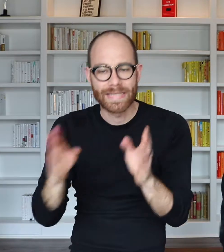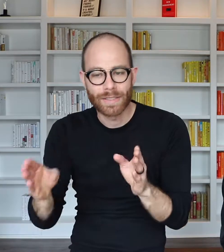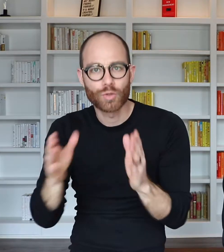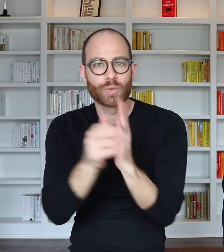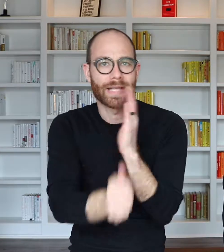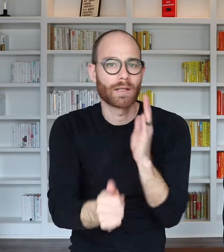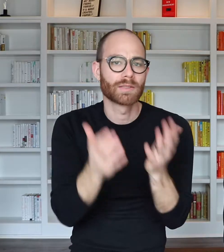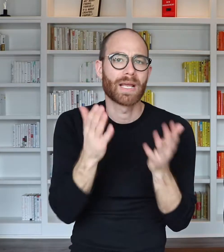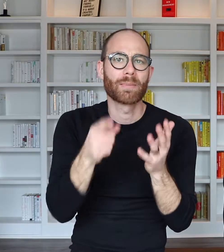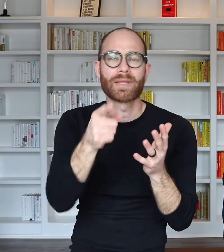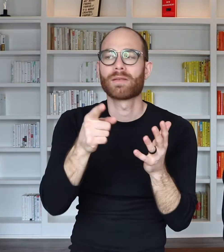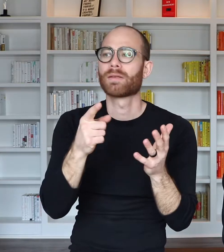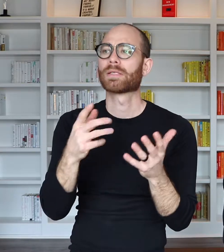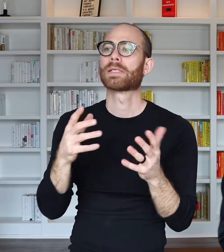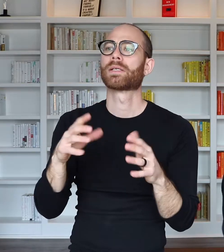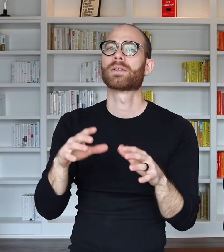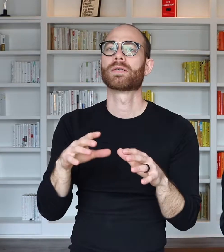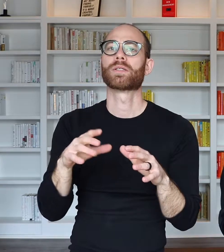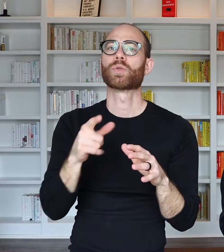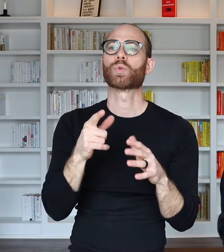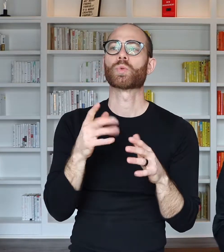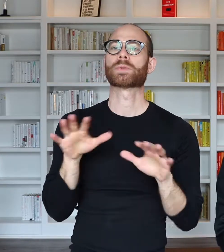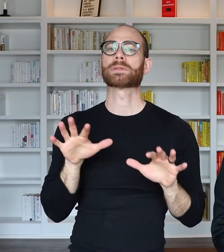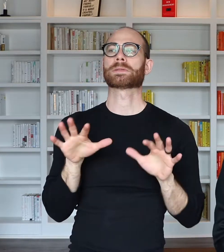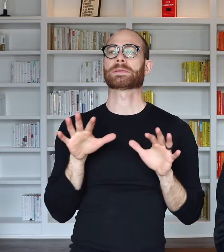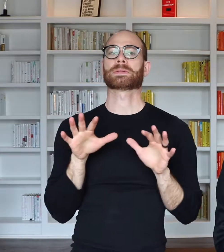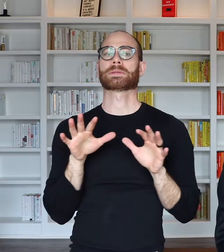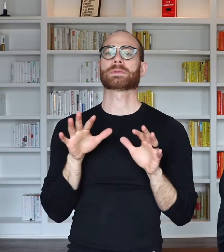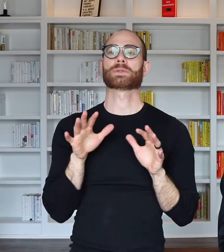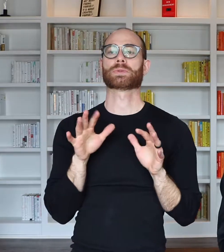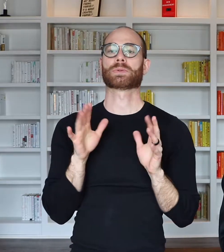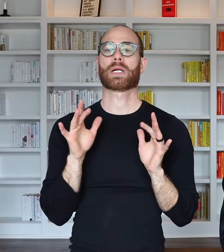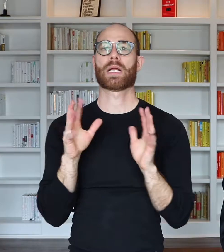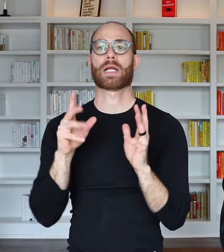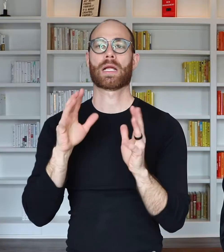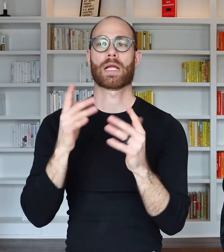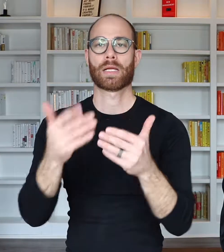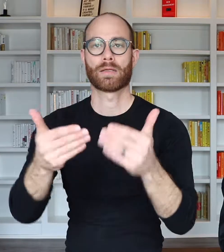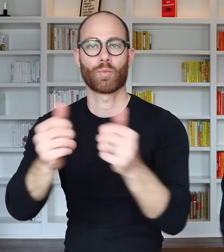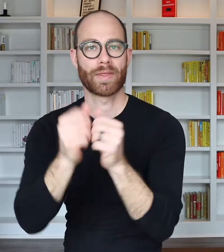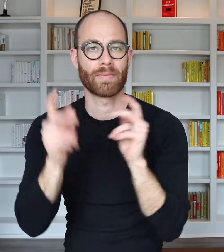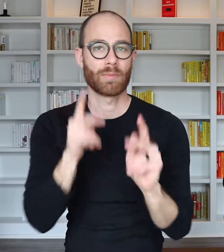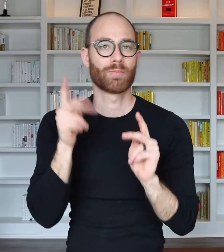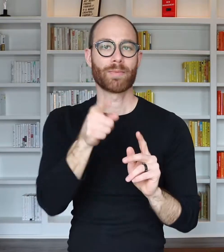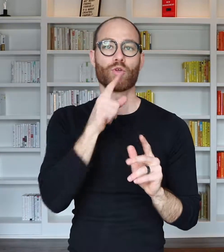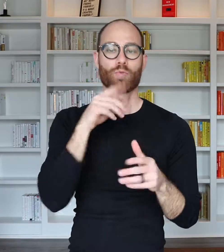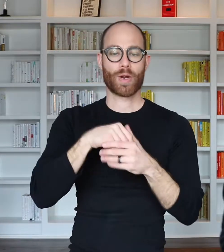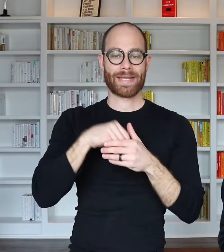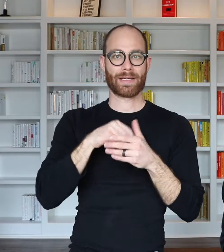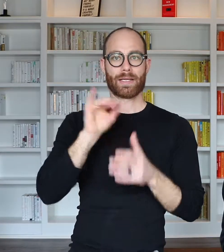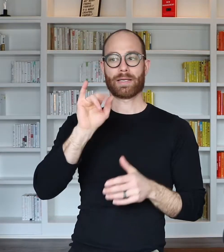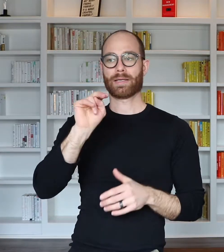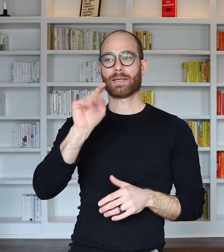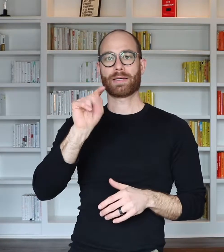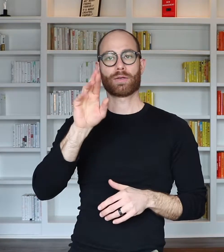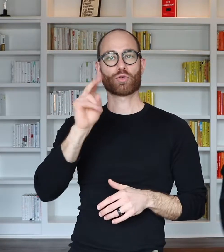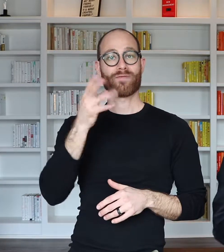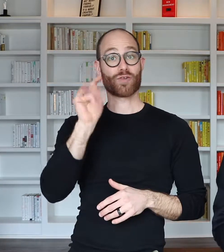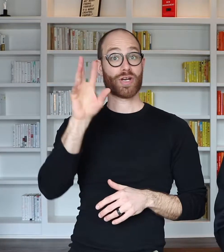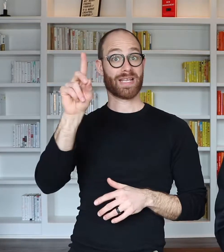it takes you a while to warm up to certain people. Maybe you're more introverted and you see that as a weakness. A side note, that is not a weakness,